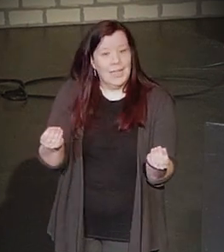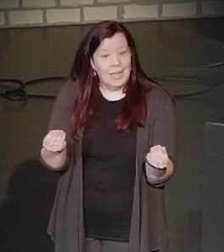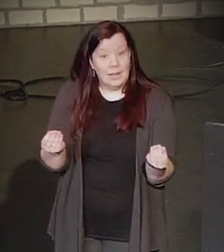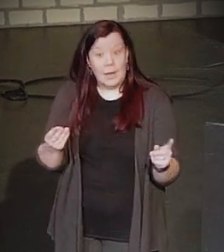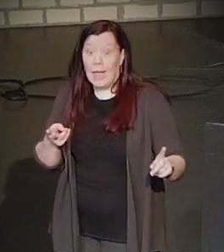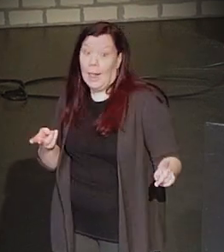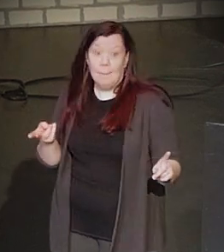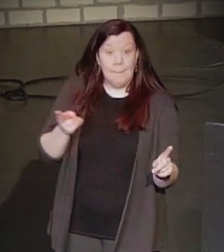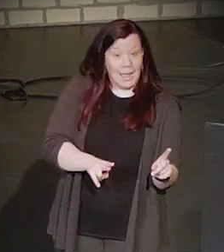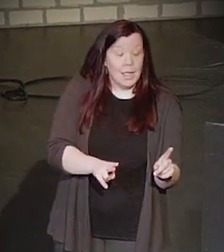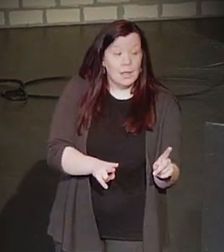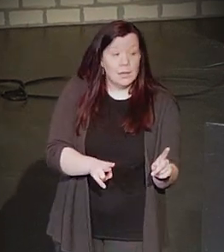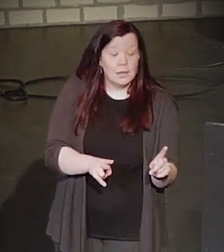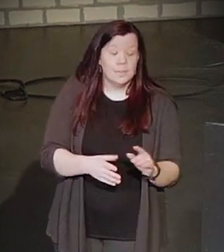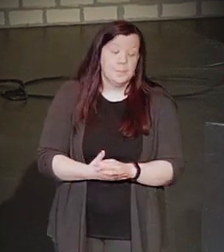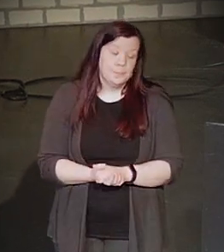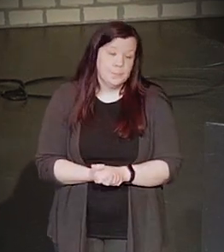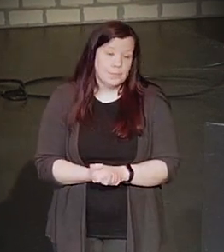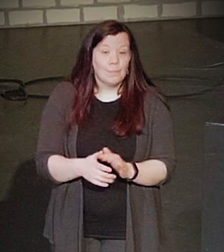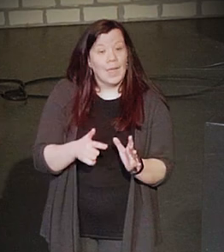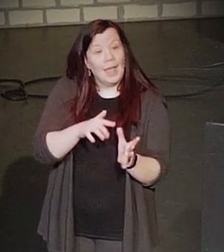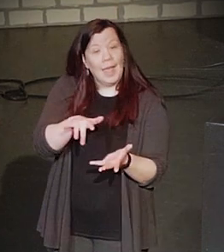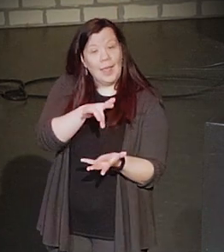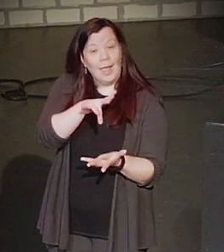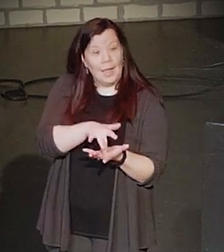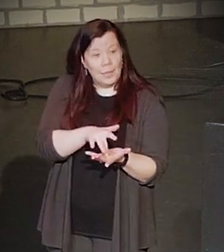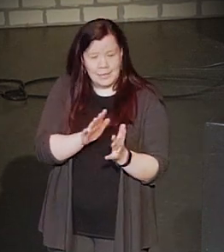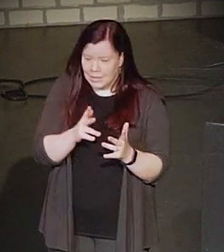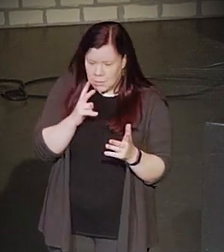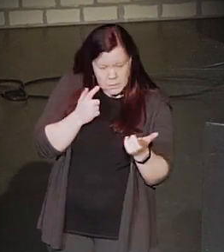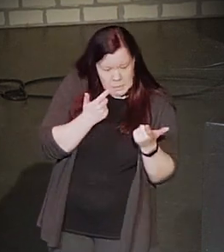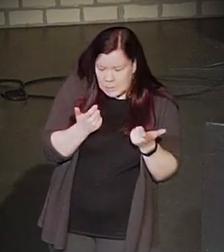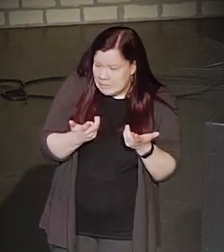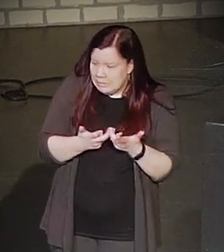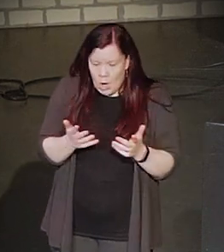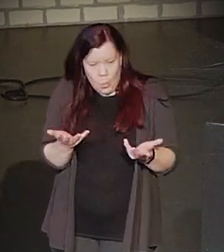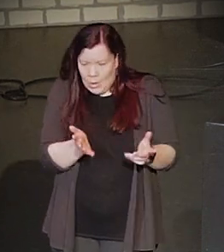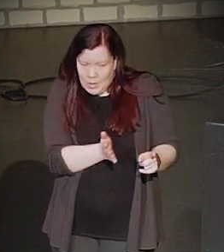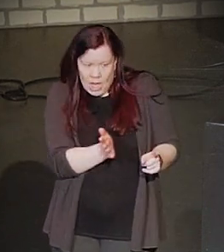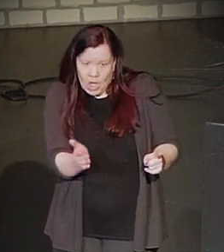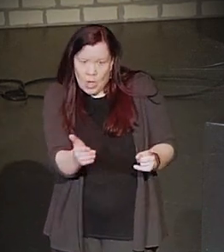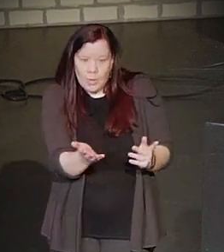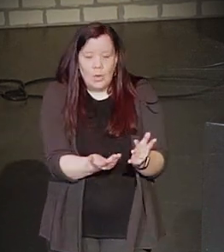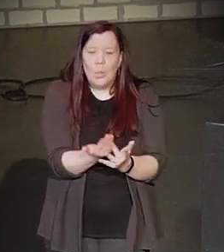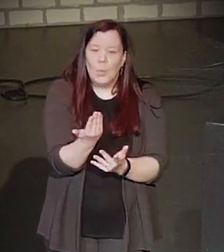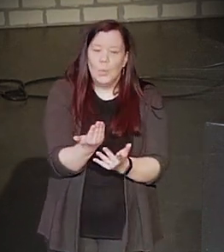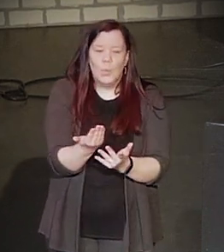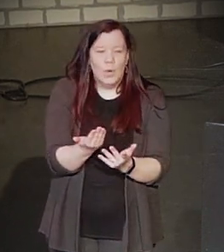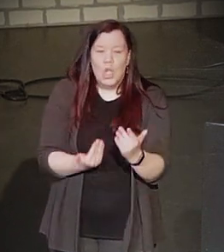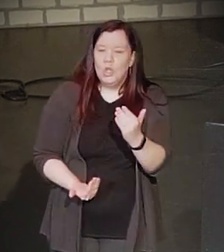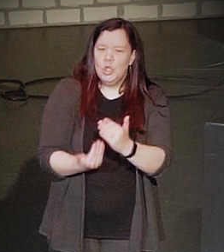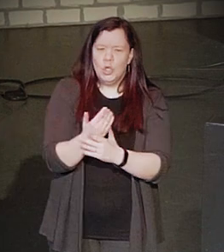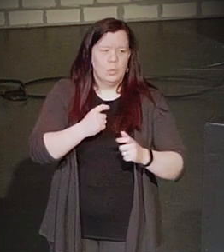and reignited, and Athens then having to find its way within that very new and